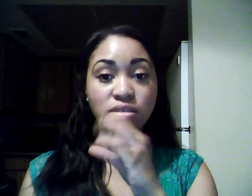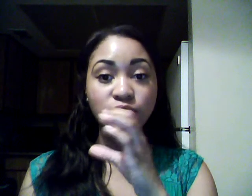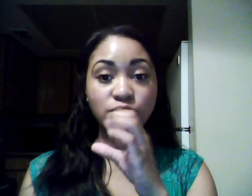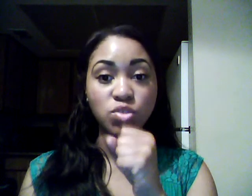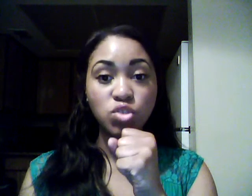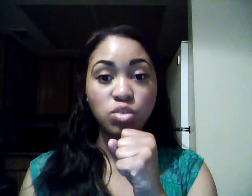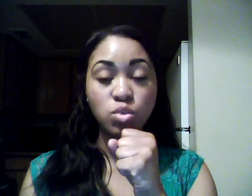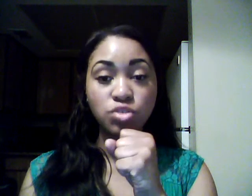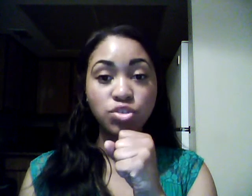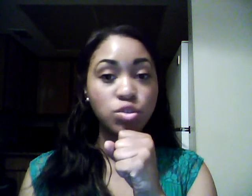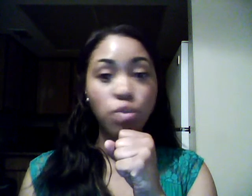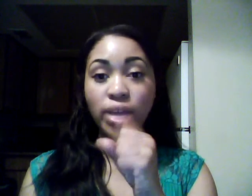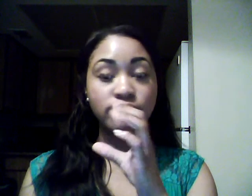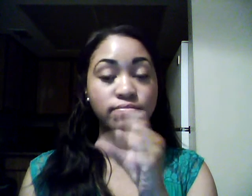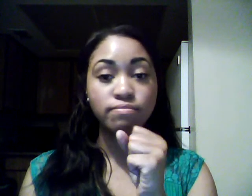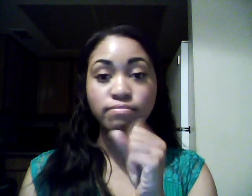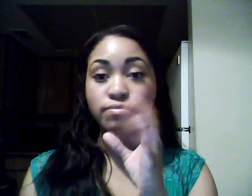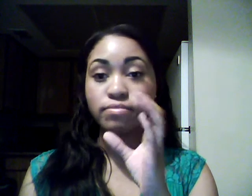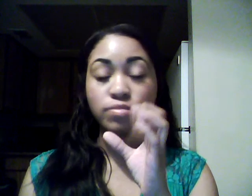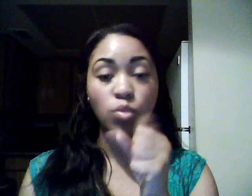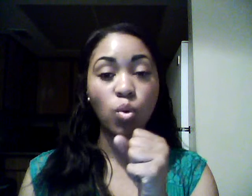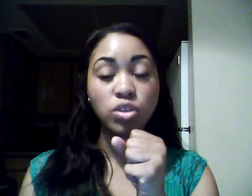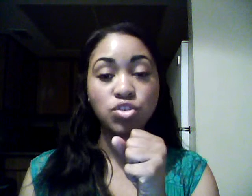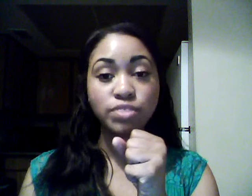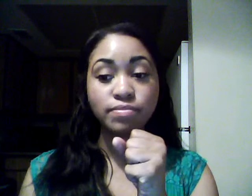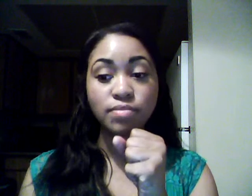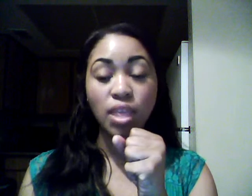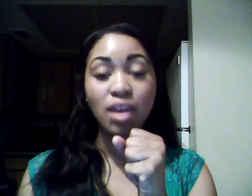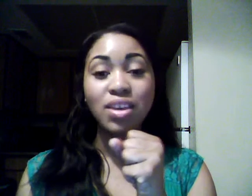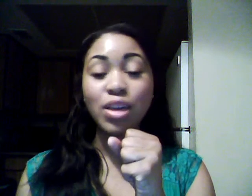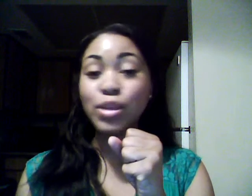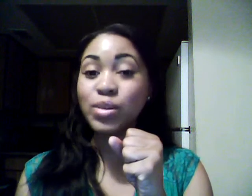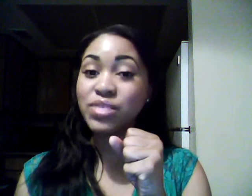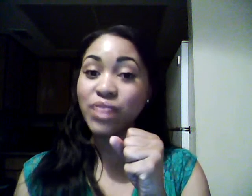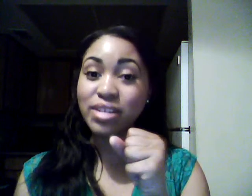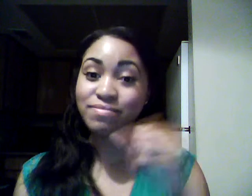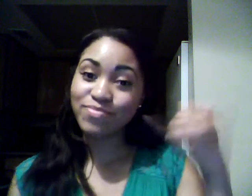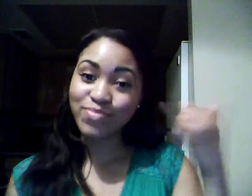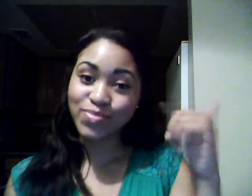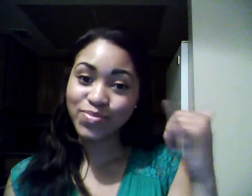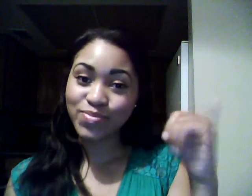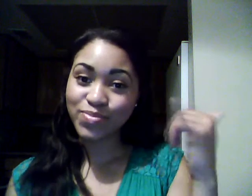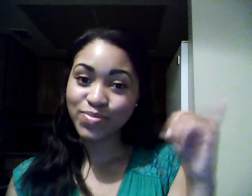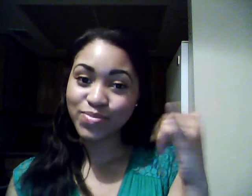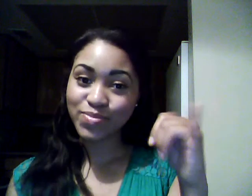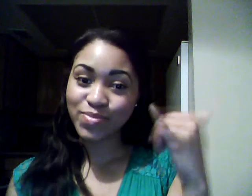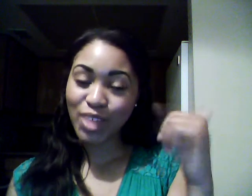S. So just orange. You do it twice. Orange. Yellow is fun.